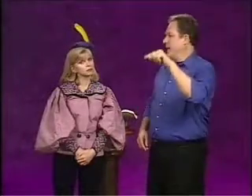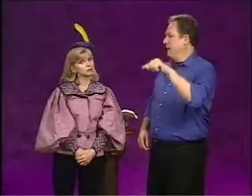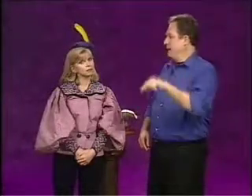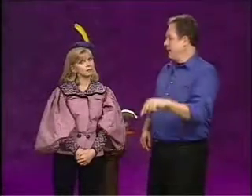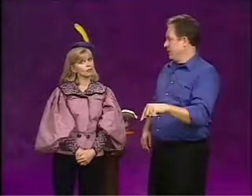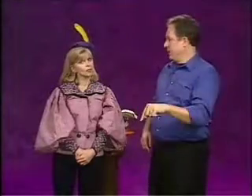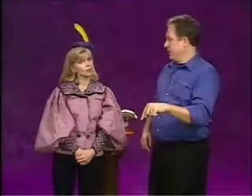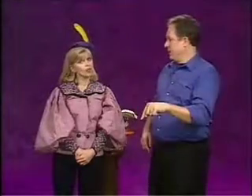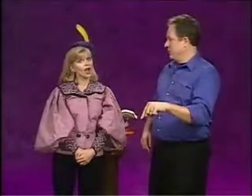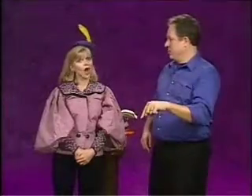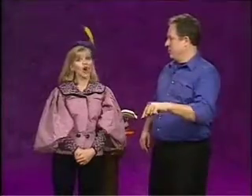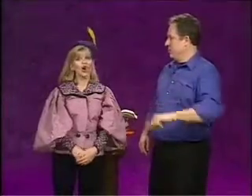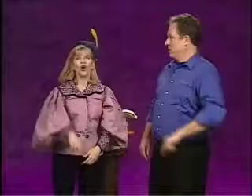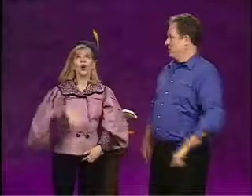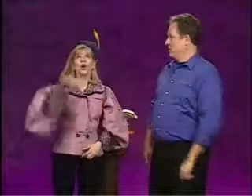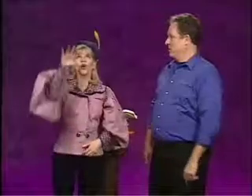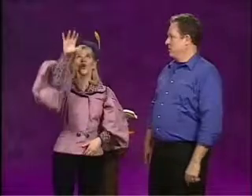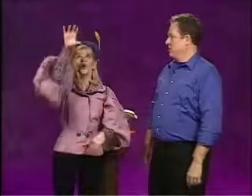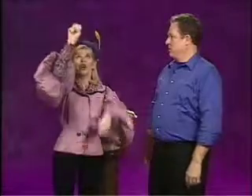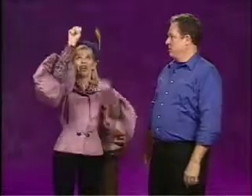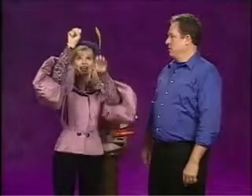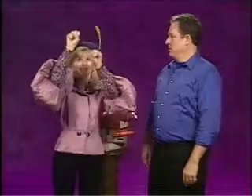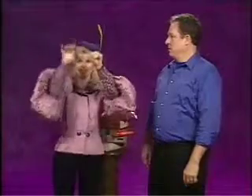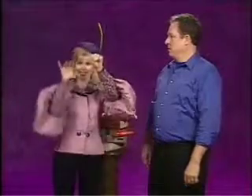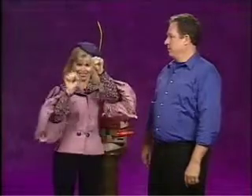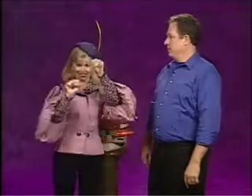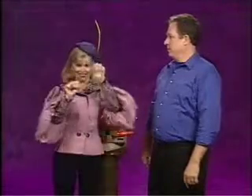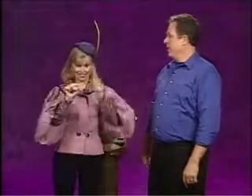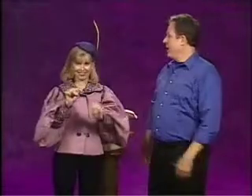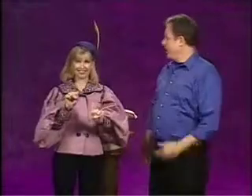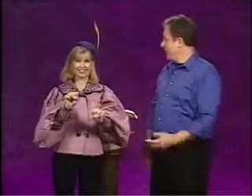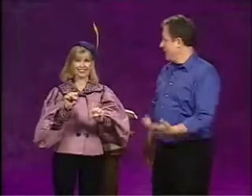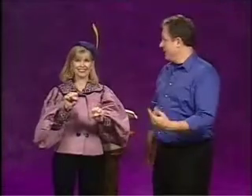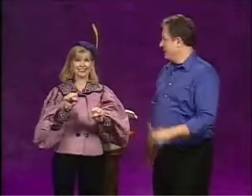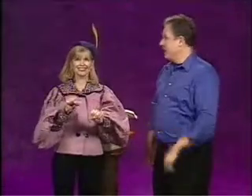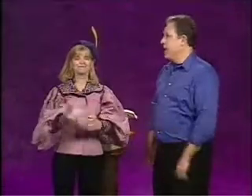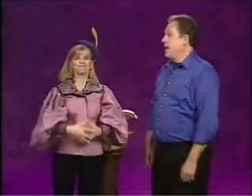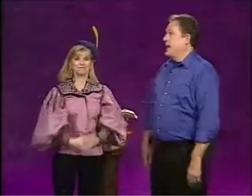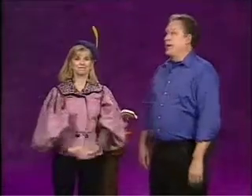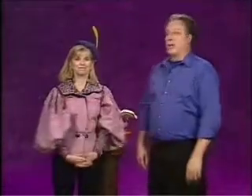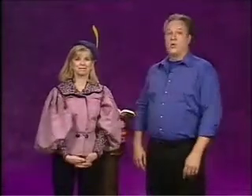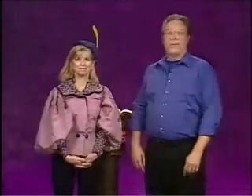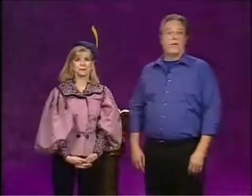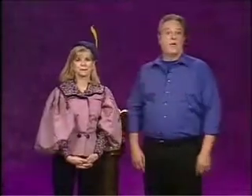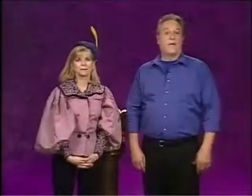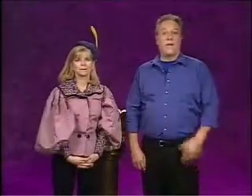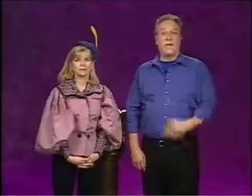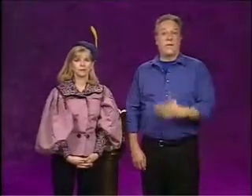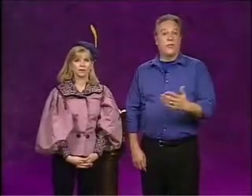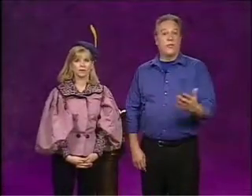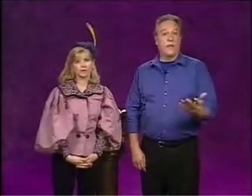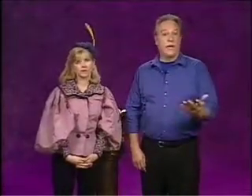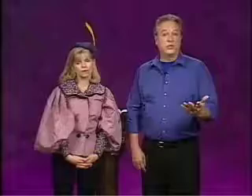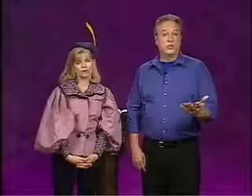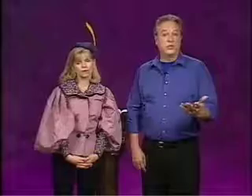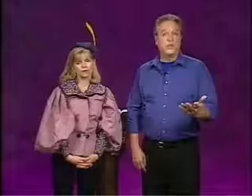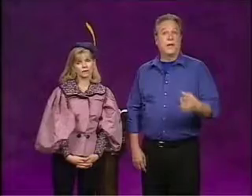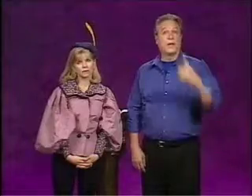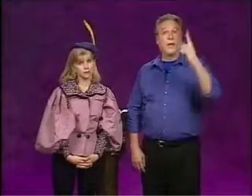climb down here? Oh, like this. Yes. Can you think of any other signs you learned that go